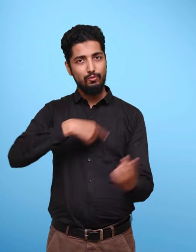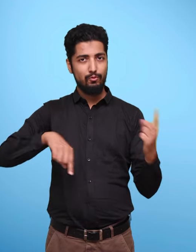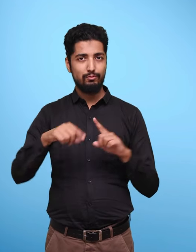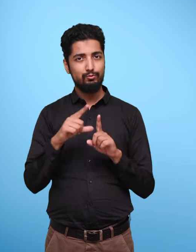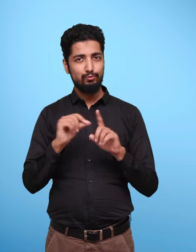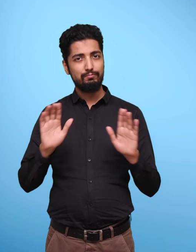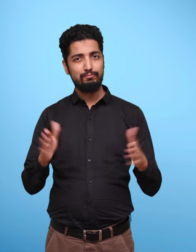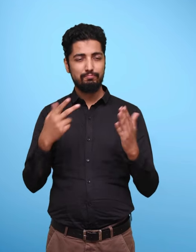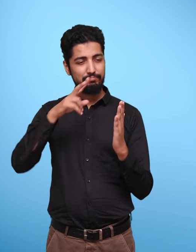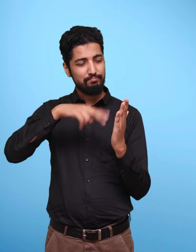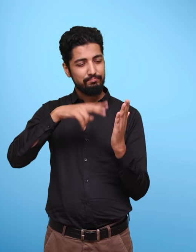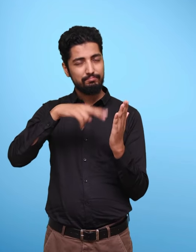Let us read.